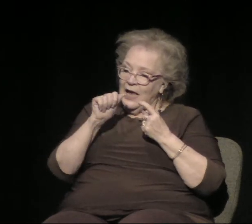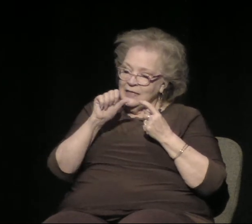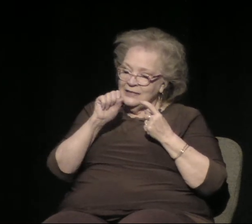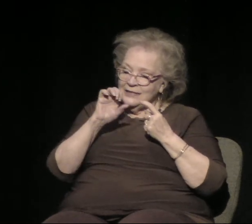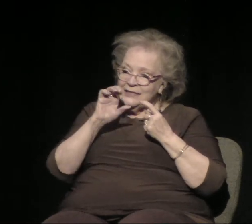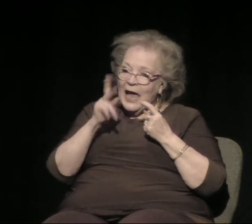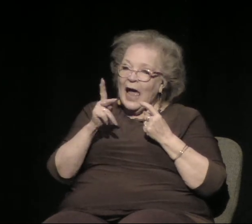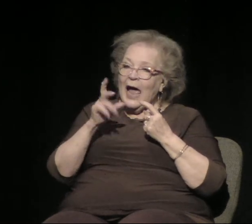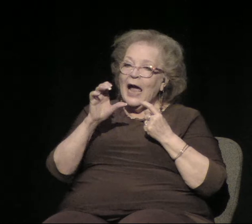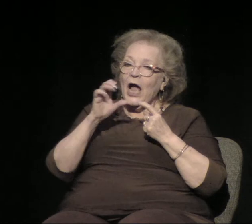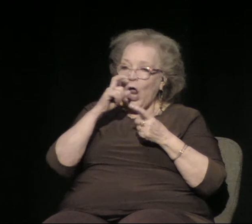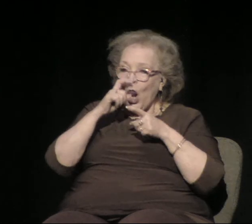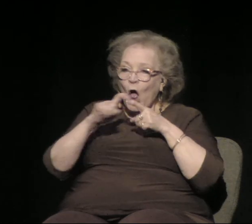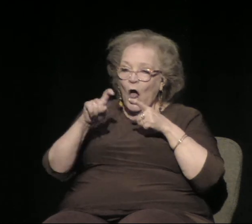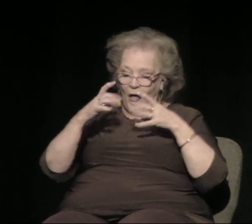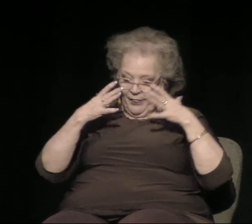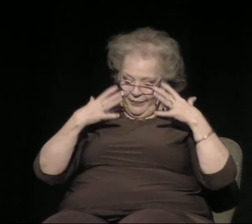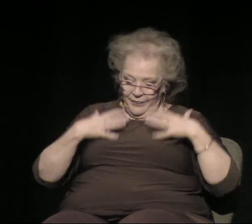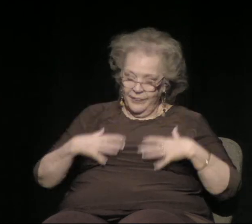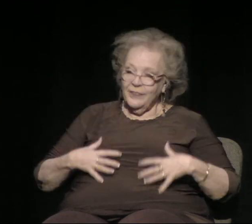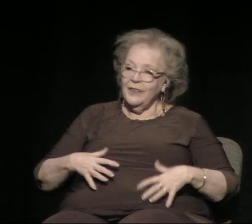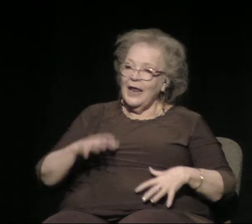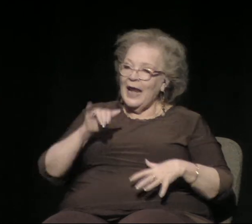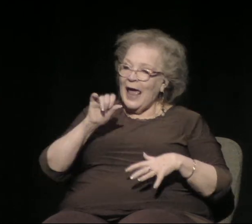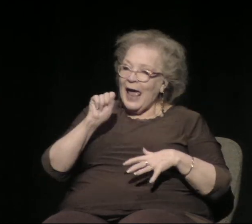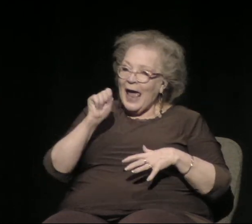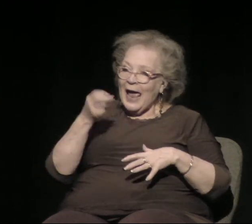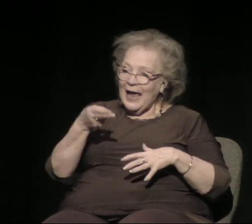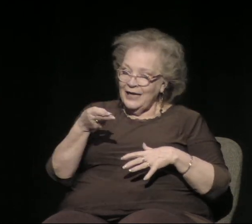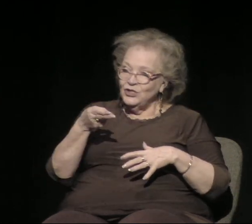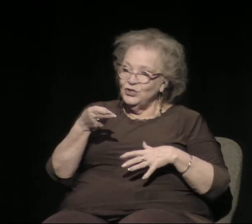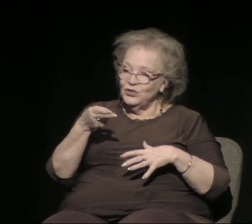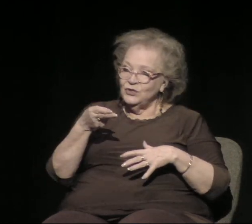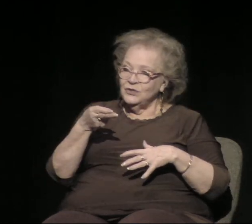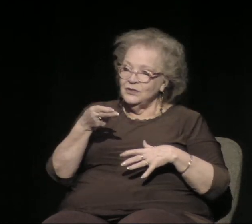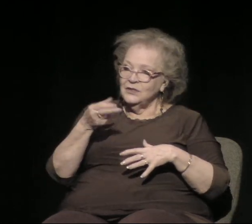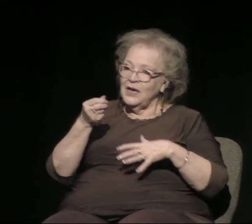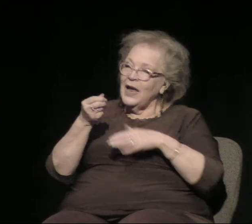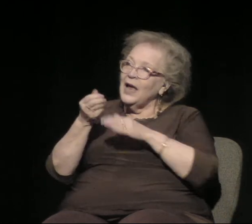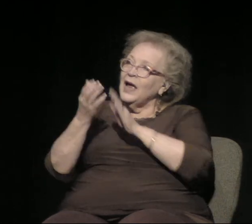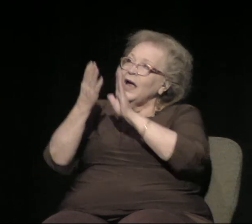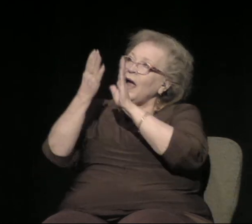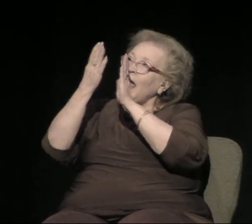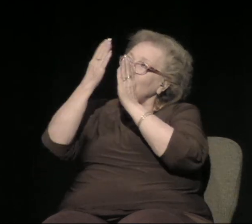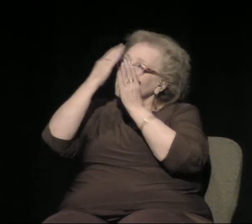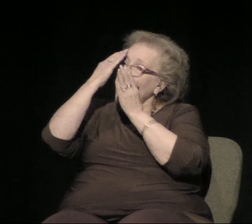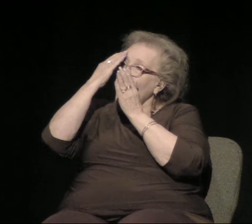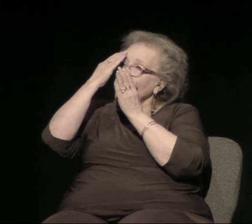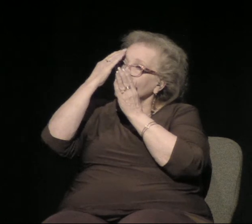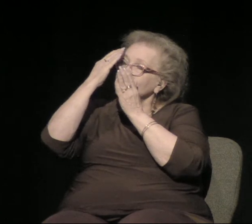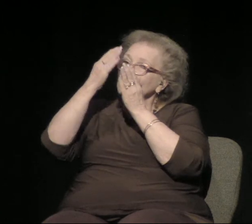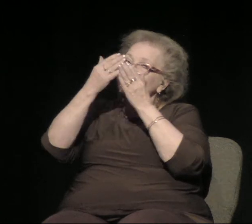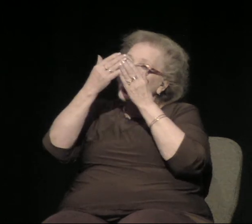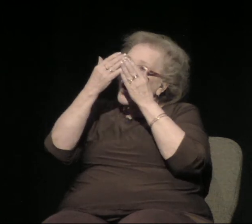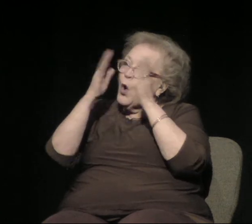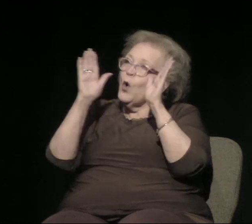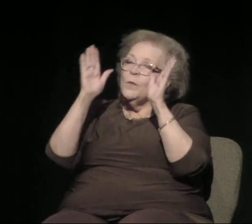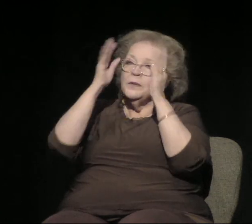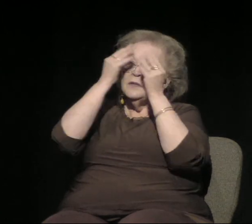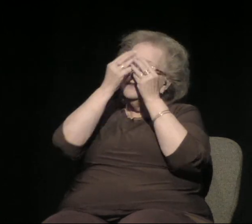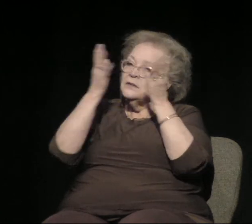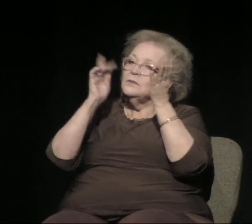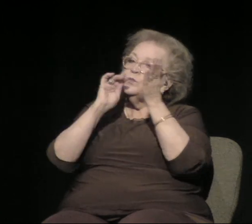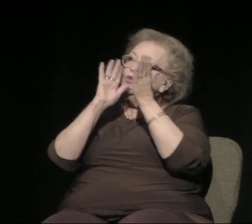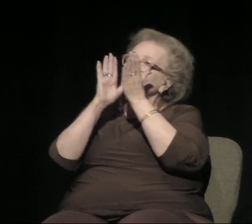ashes. And then he professed God's goodness. He repeatedly acknowledged the greatness of God. He opened with a declaration